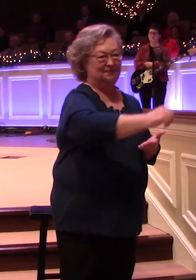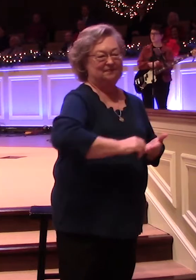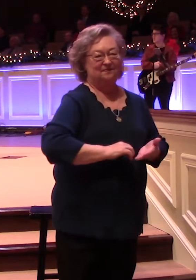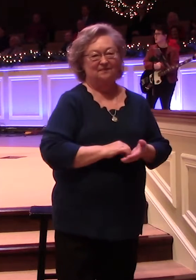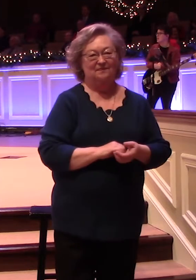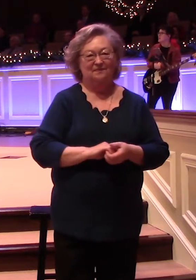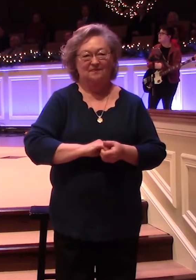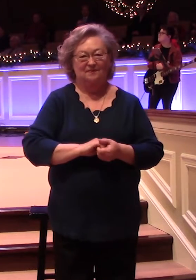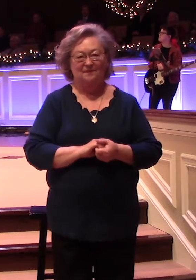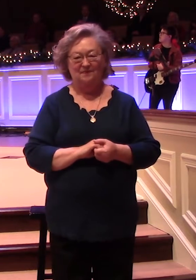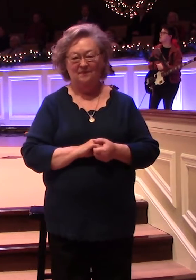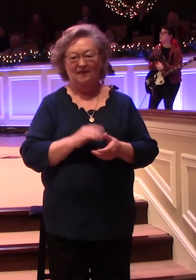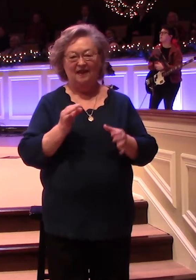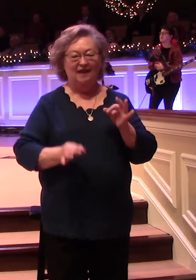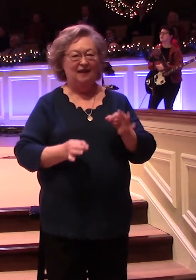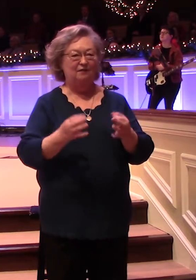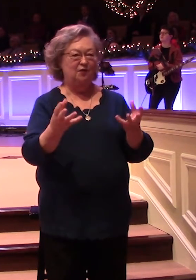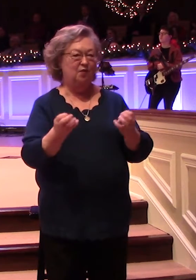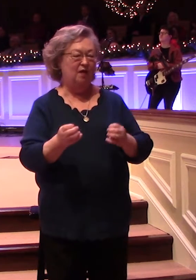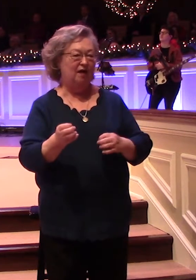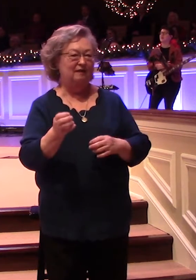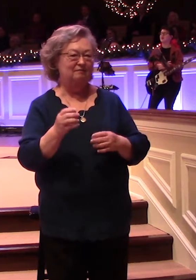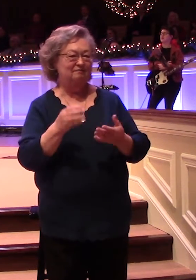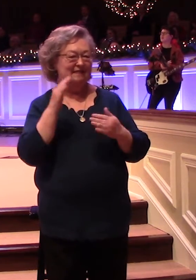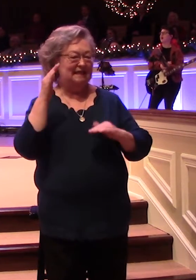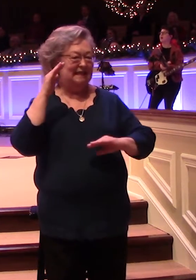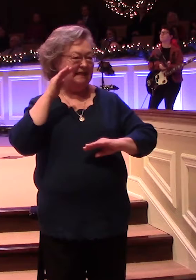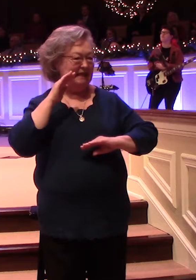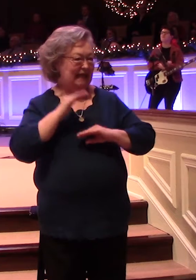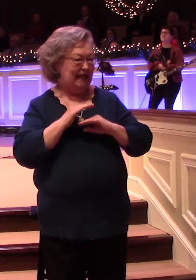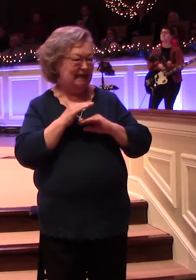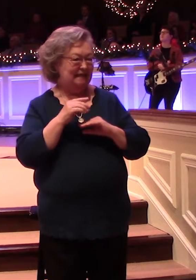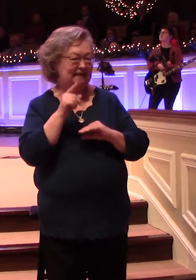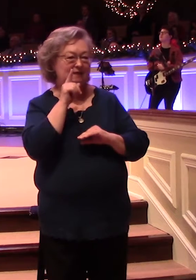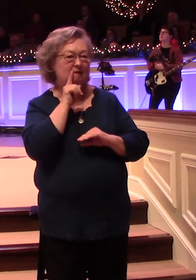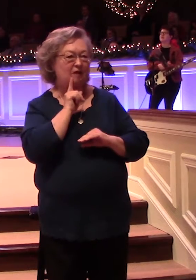If you want less lonely and a lot more fun,